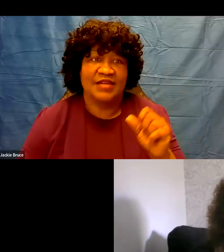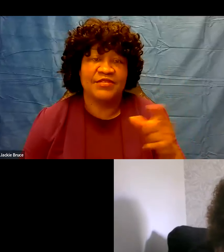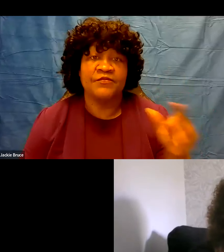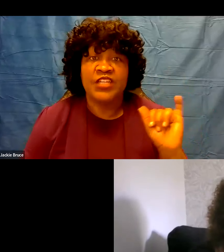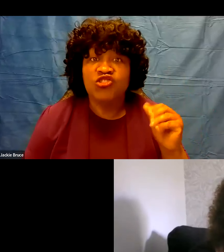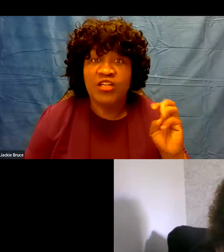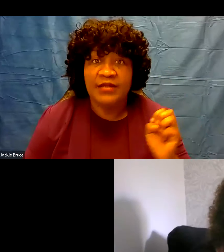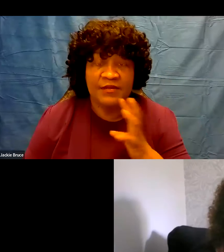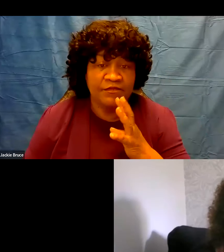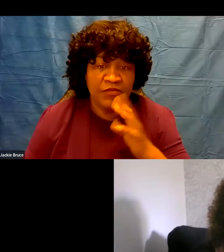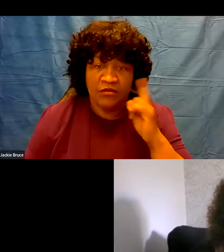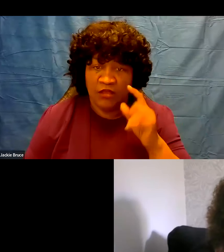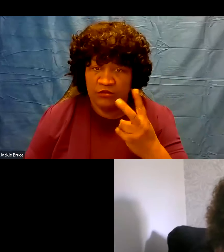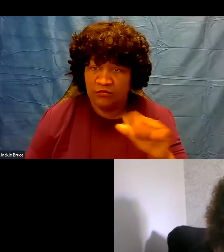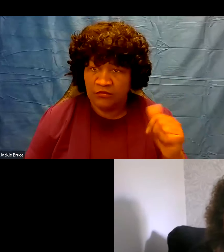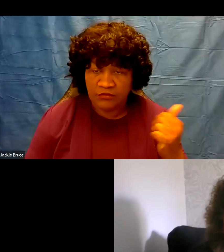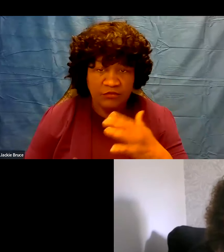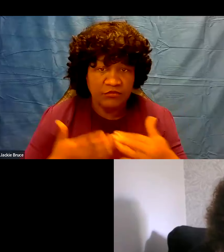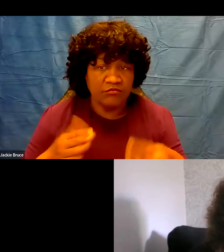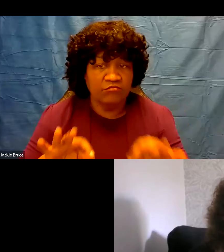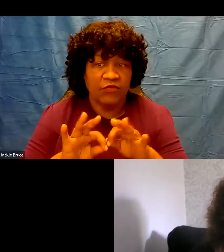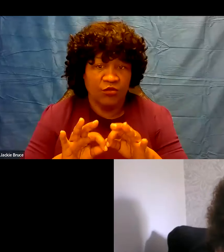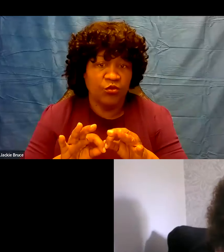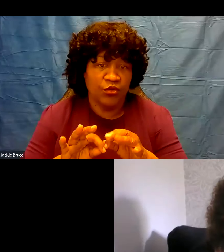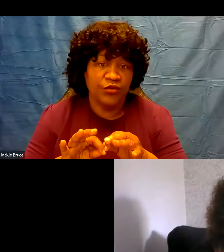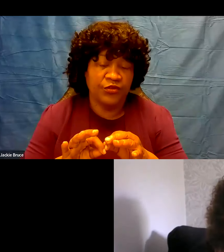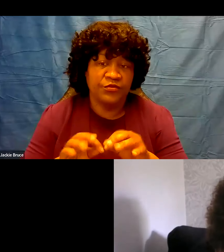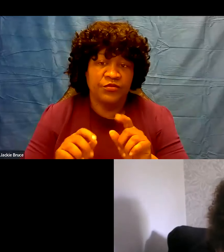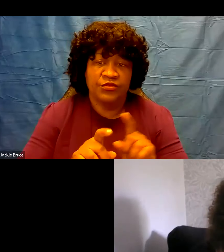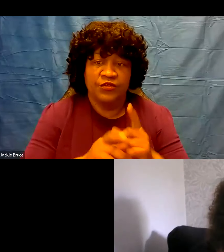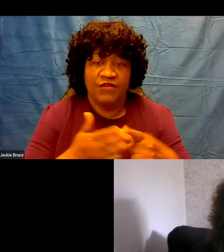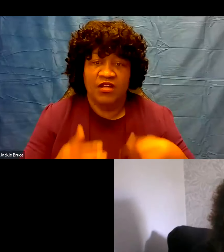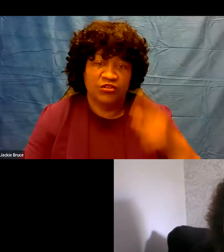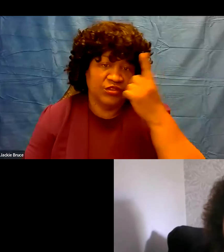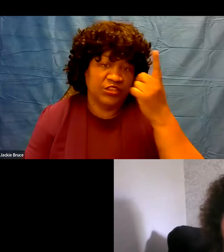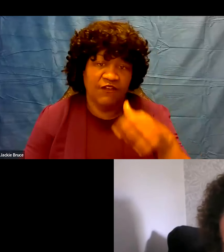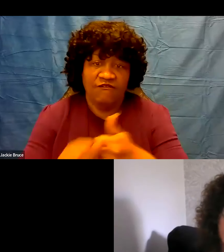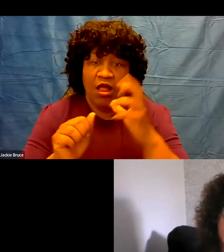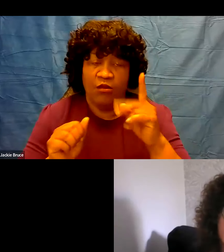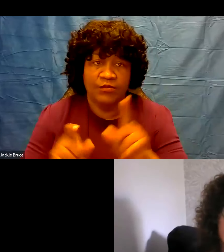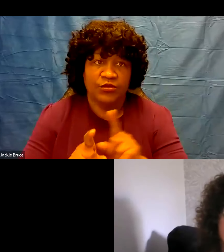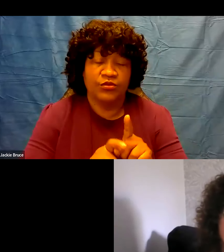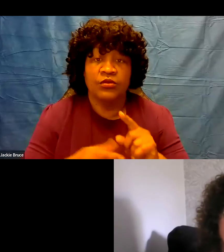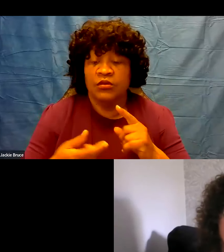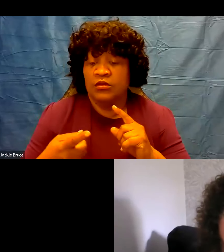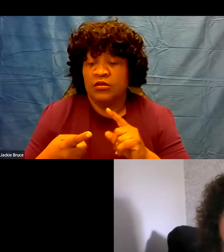other pieces that came up that I think might be worth just us considering for follow-up. One is around